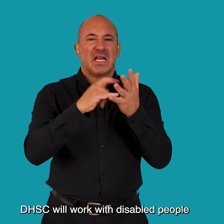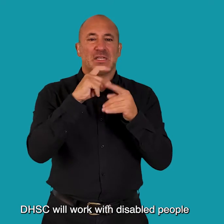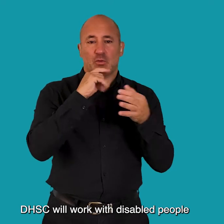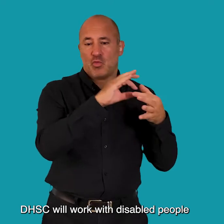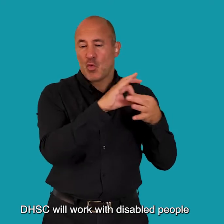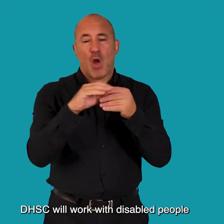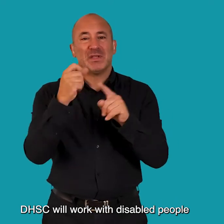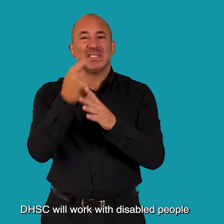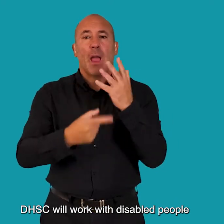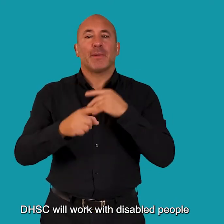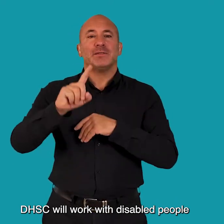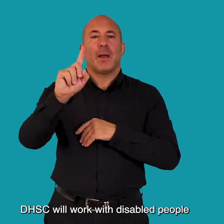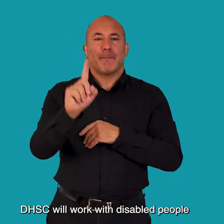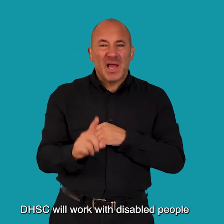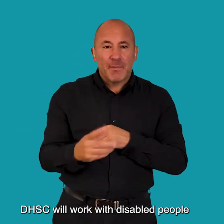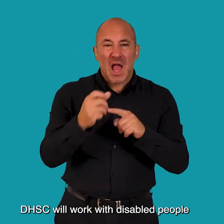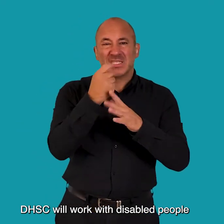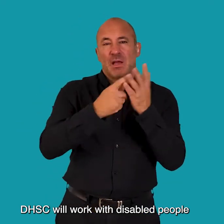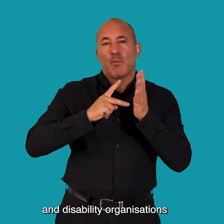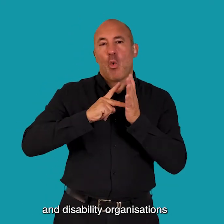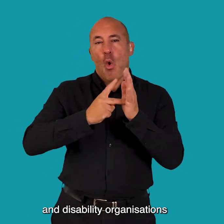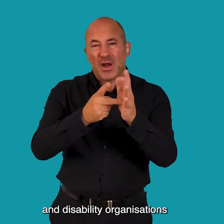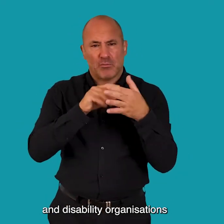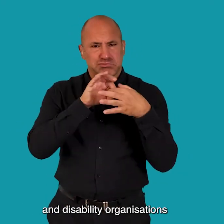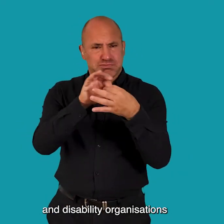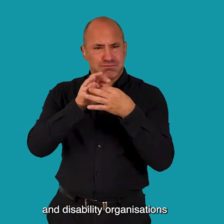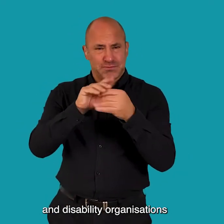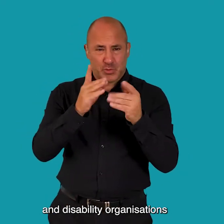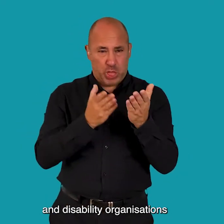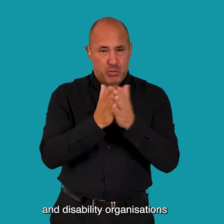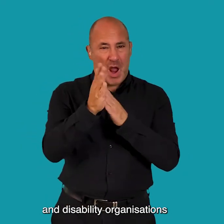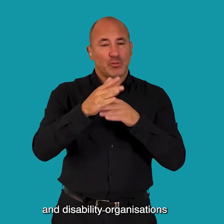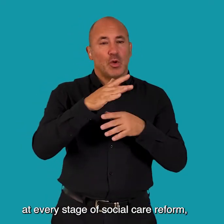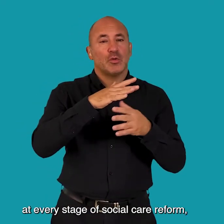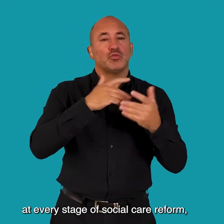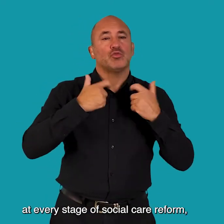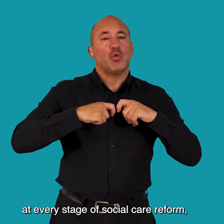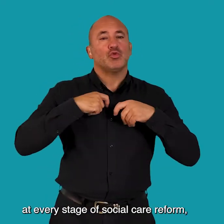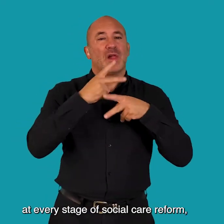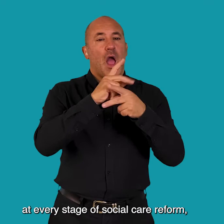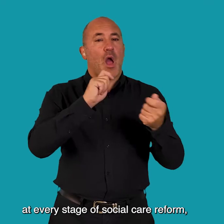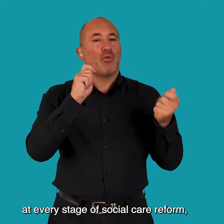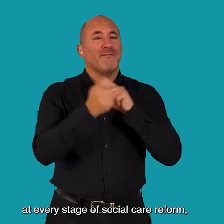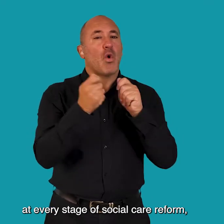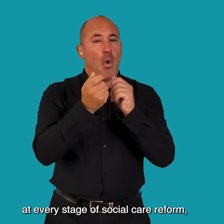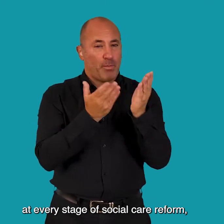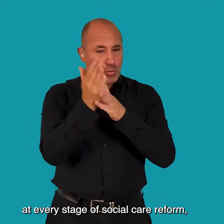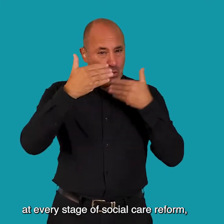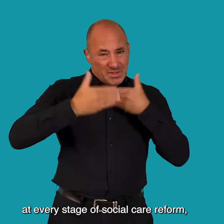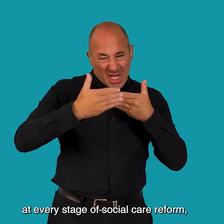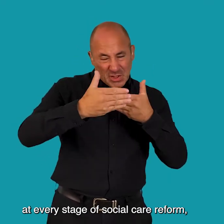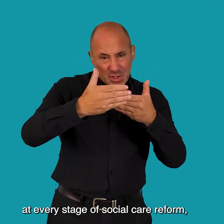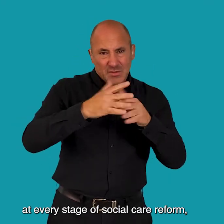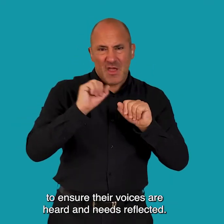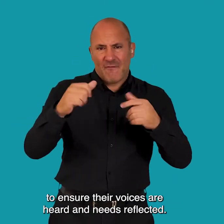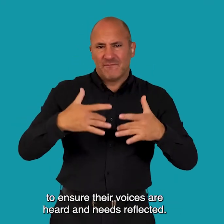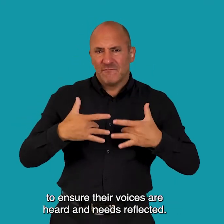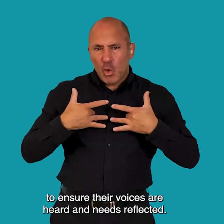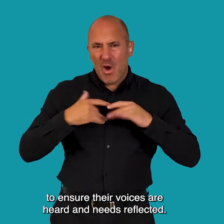DHSC will work with disabled people and disability organisations at every stage of social care reform to ensure their